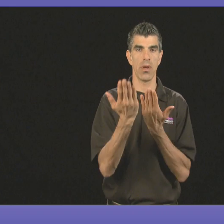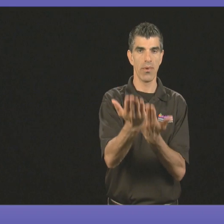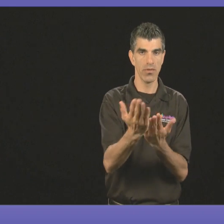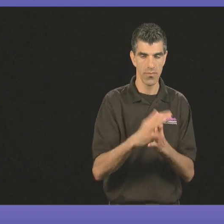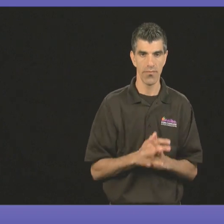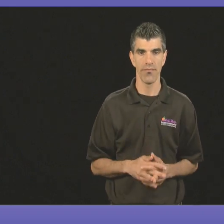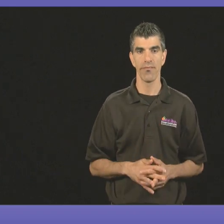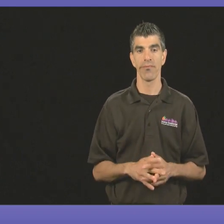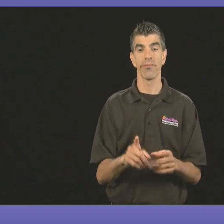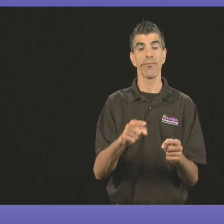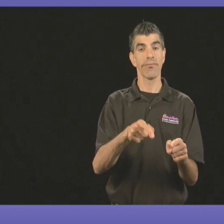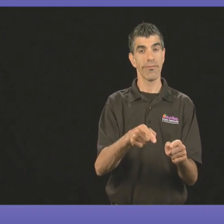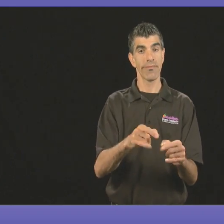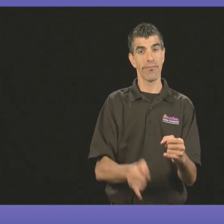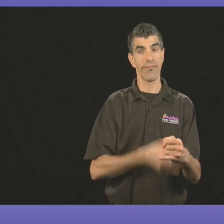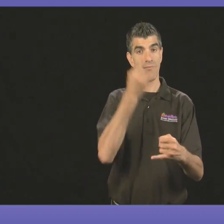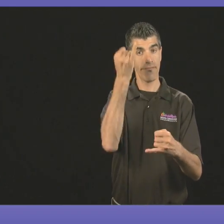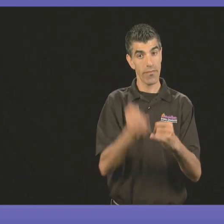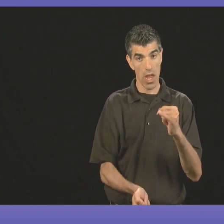judge.